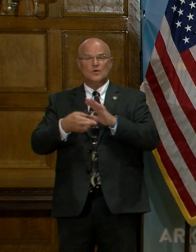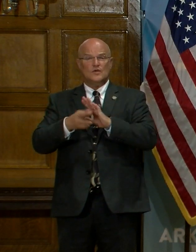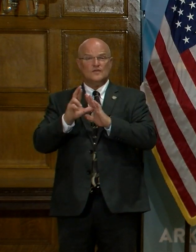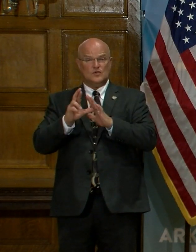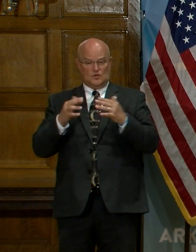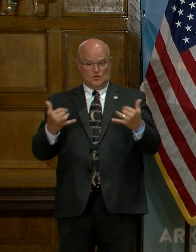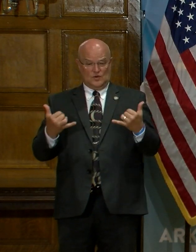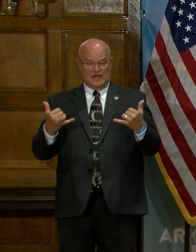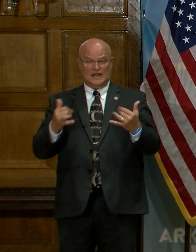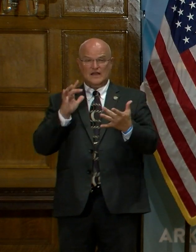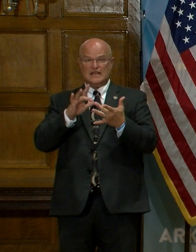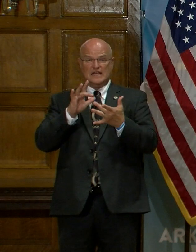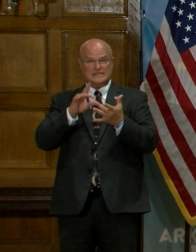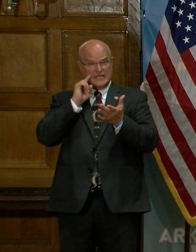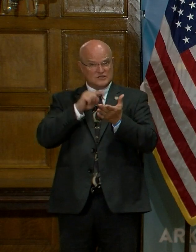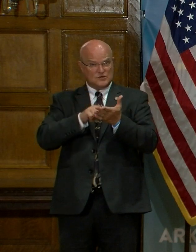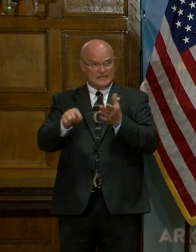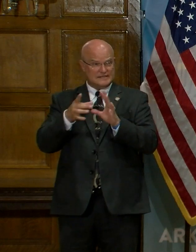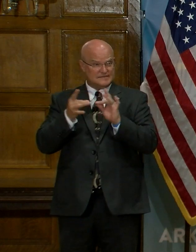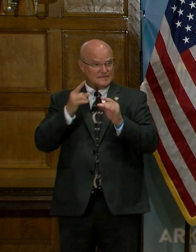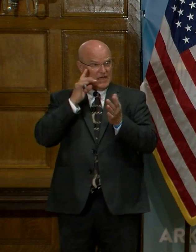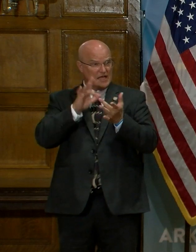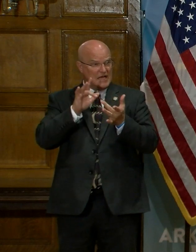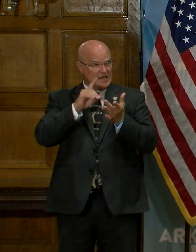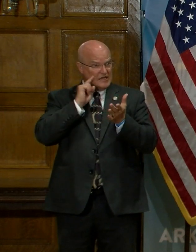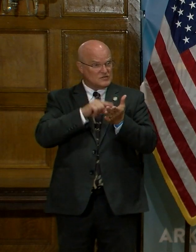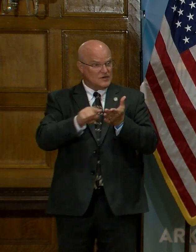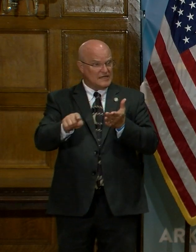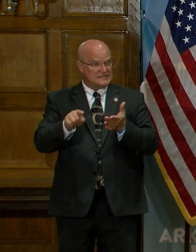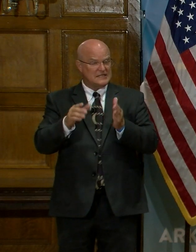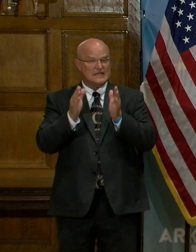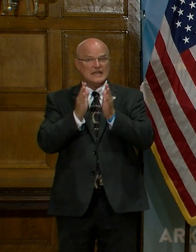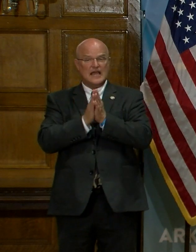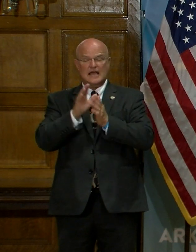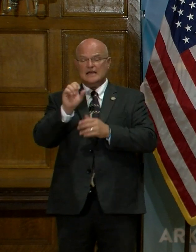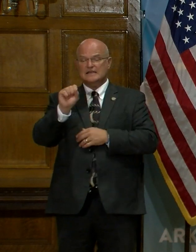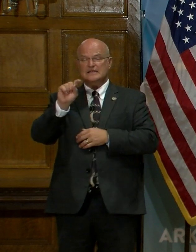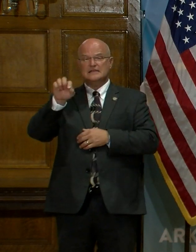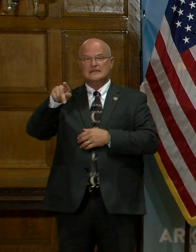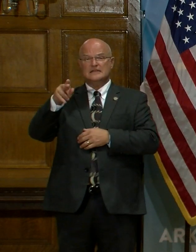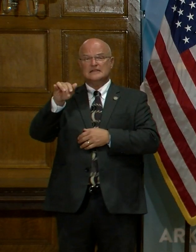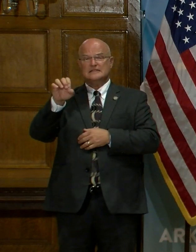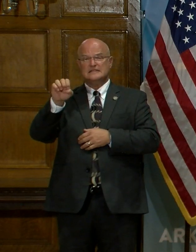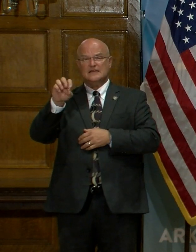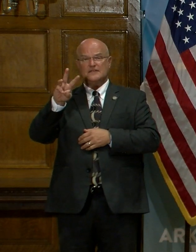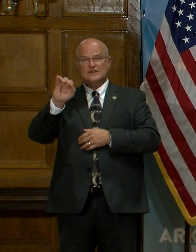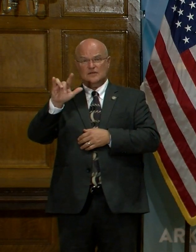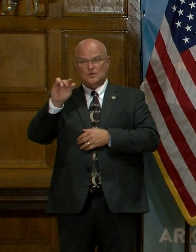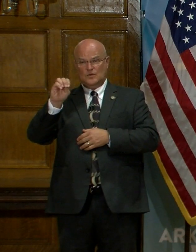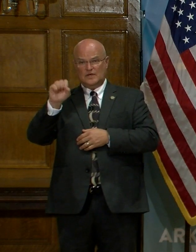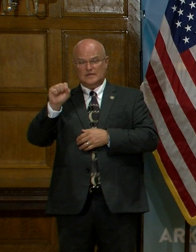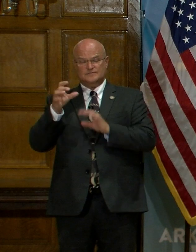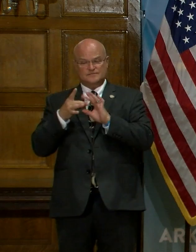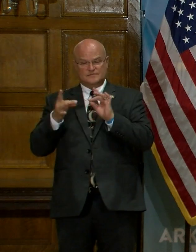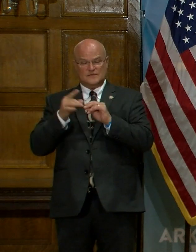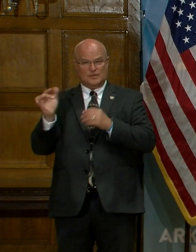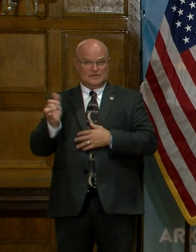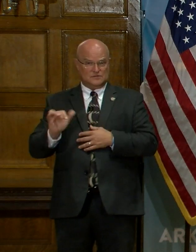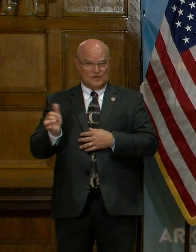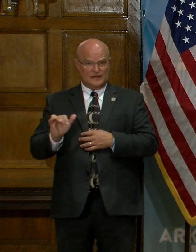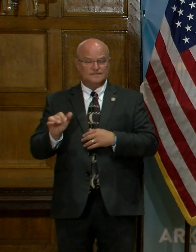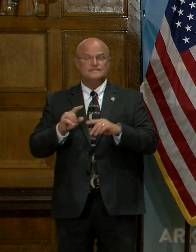where we are on contact tracing, and we've asked Stephanie Williams to be here to comment on this as